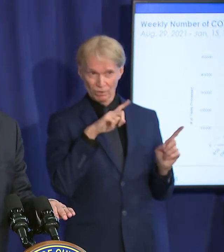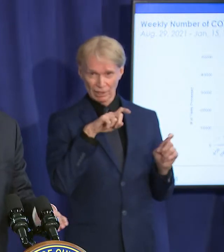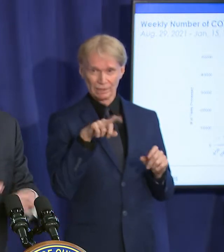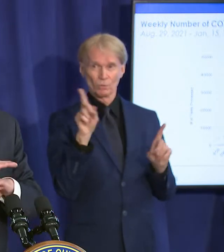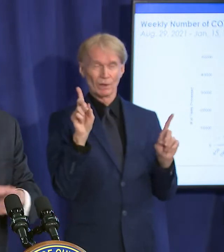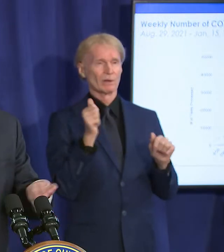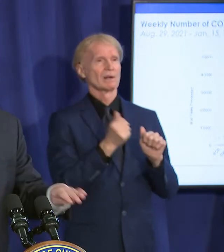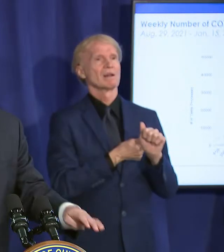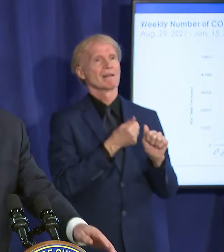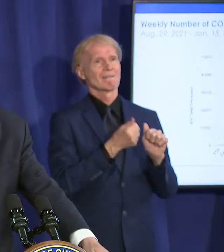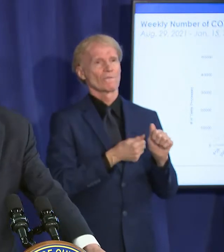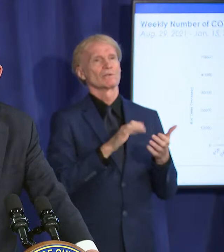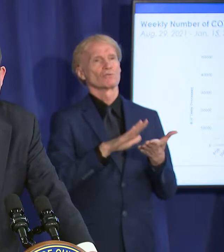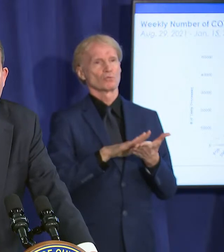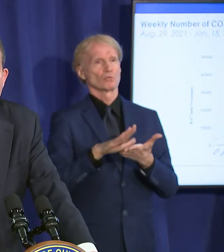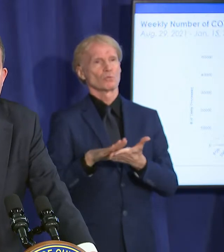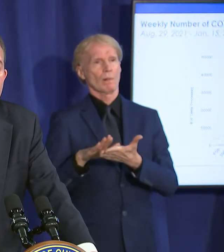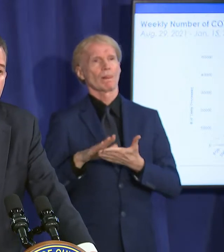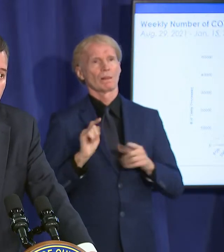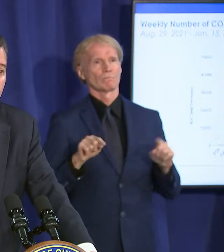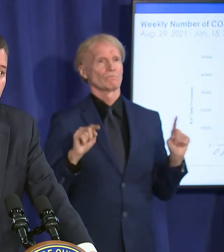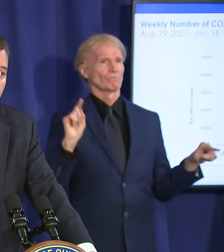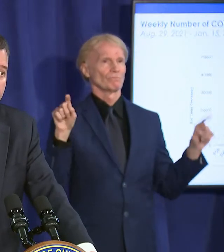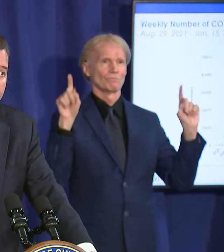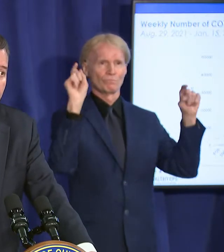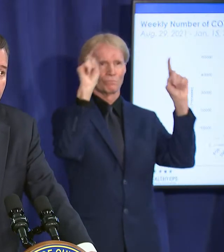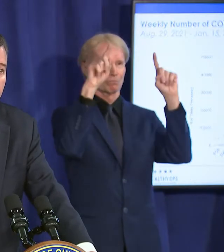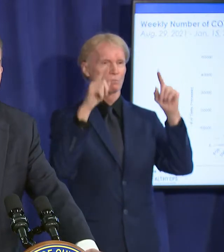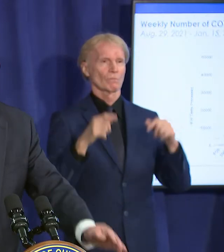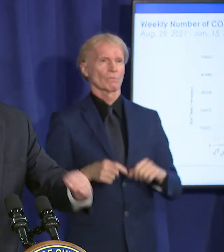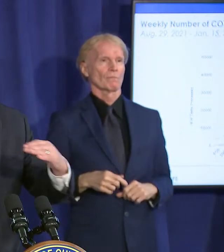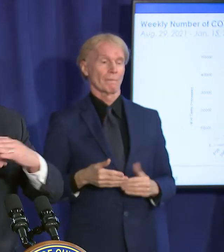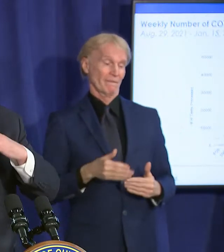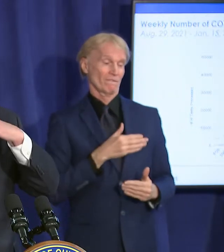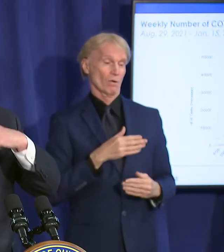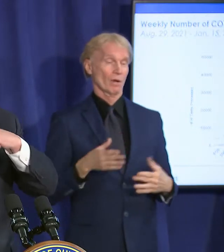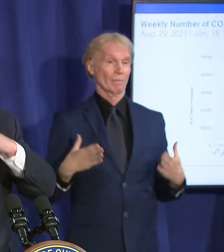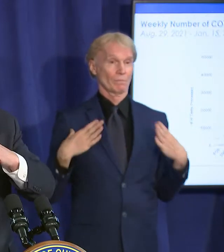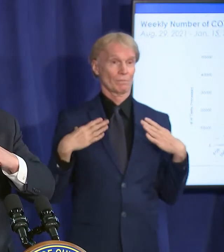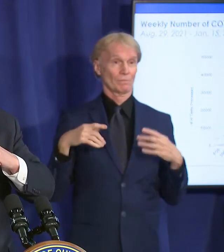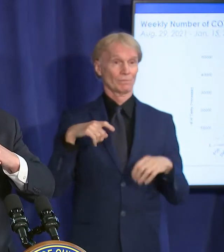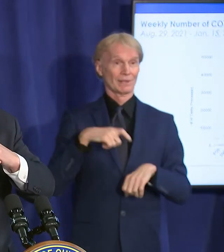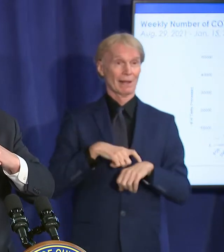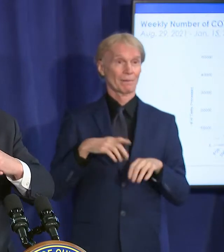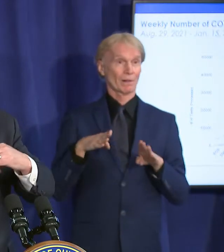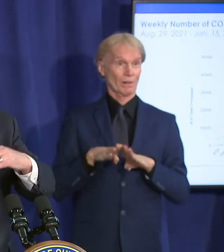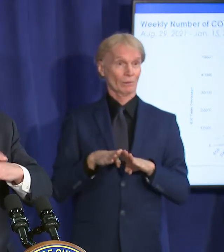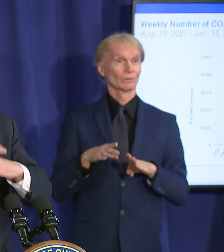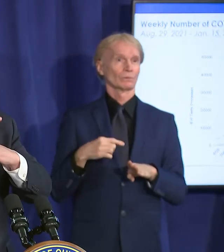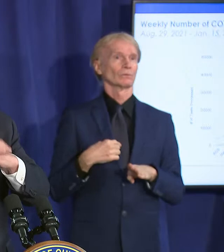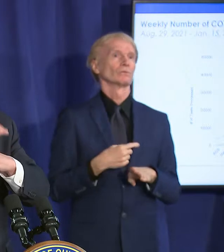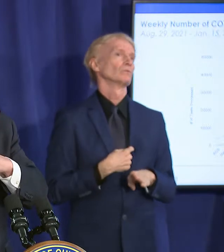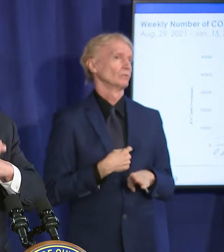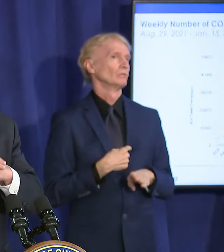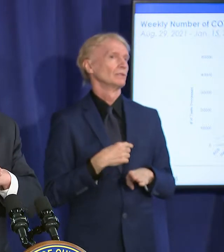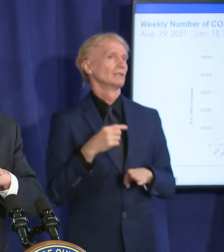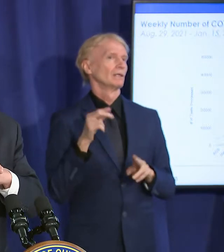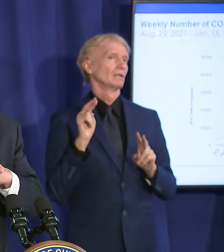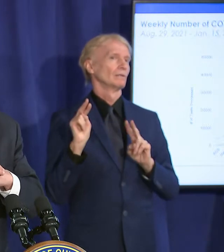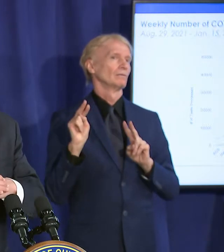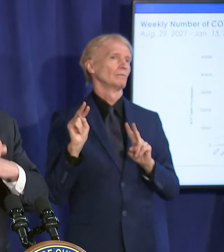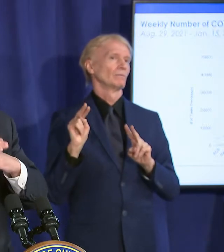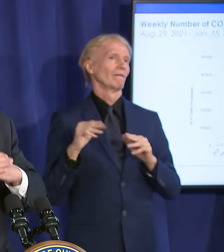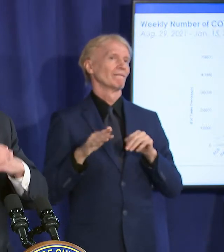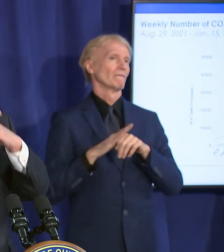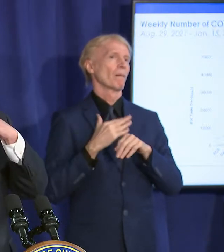school. We've been testing at every school even before the break. Once we got to that level, the goal then was to just continue to build